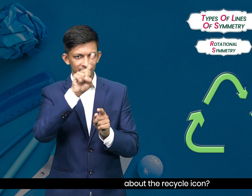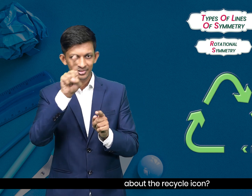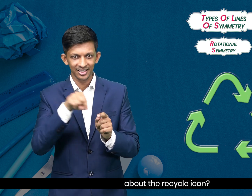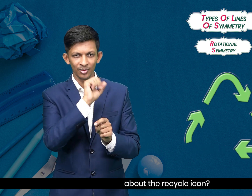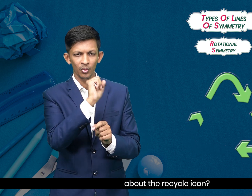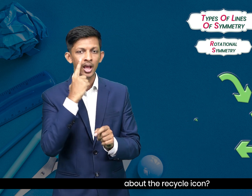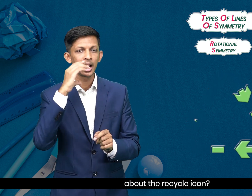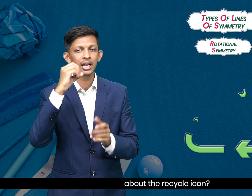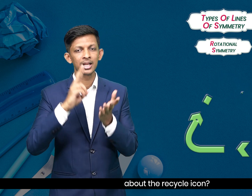icon?